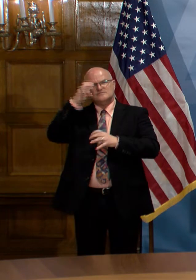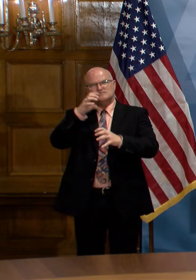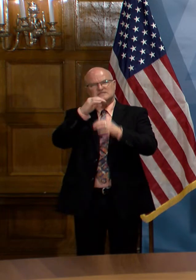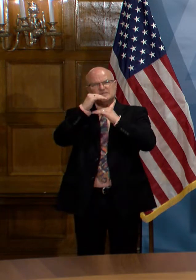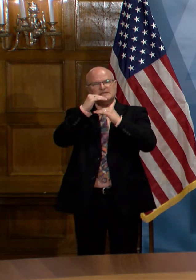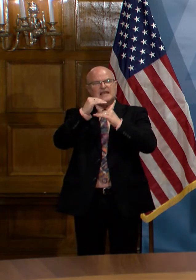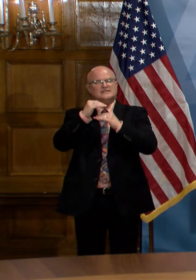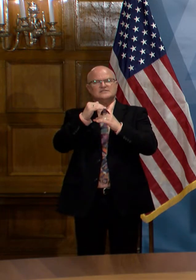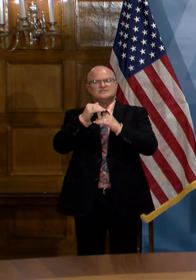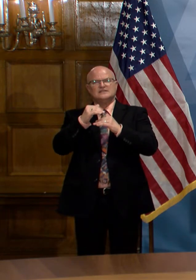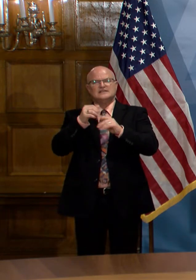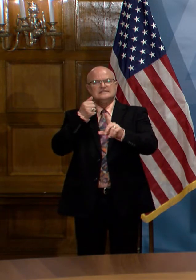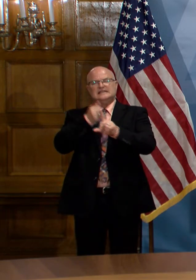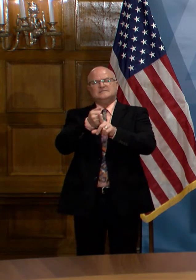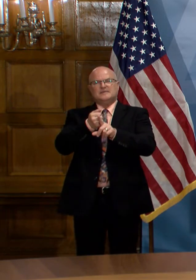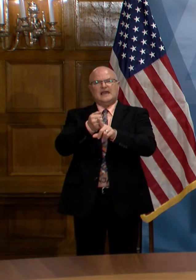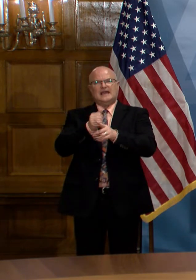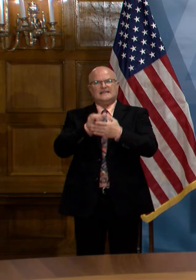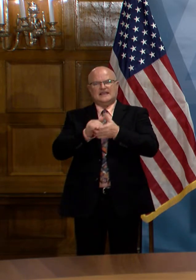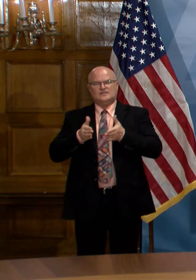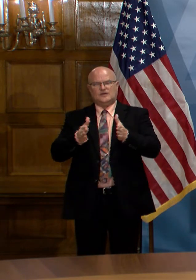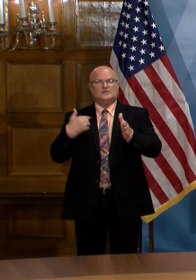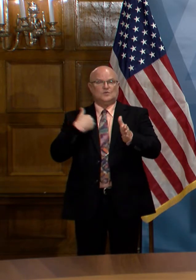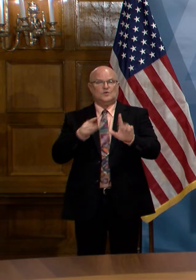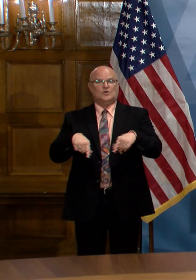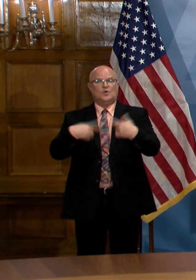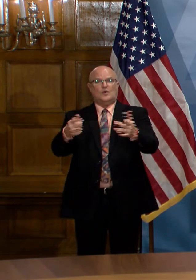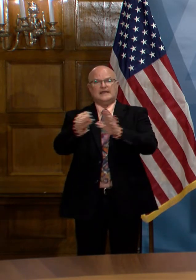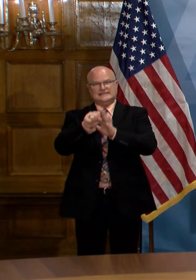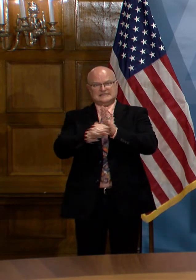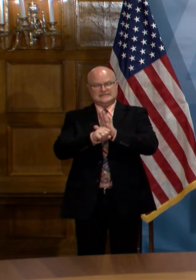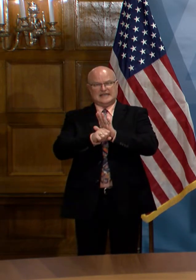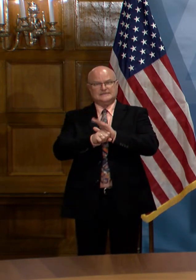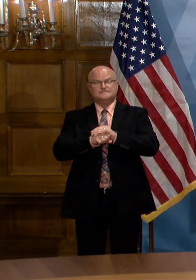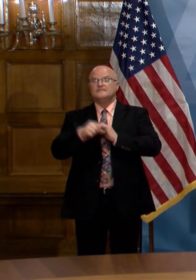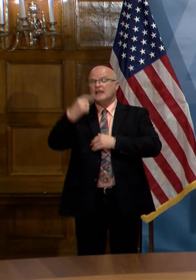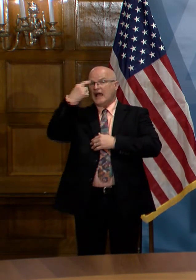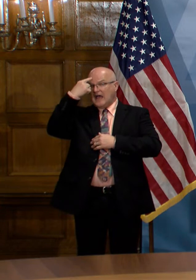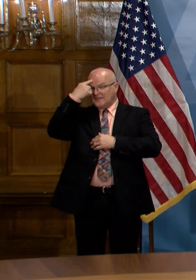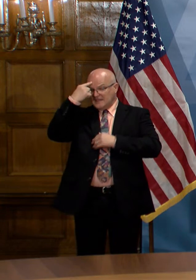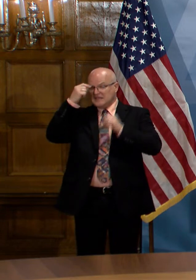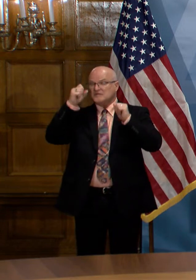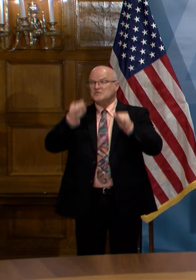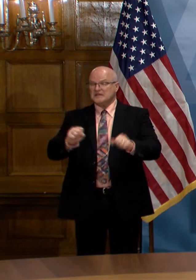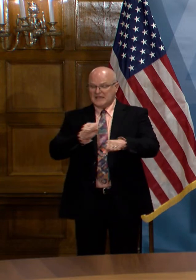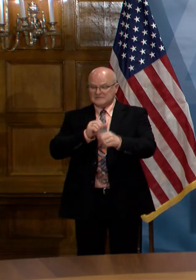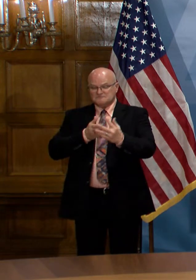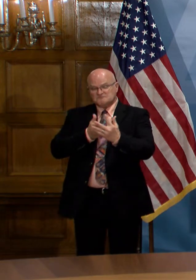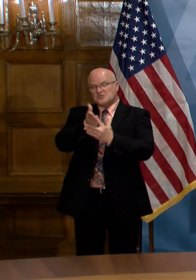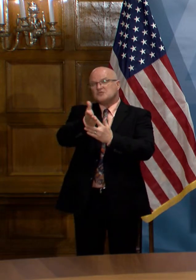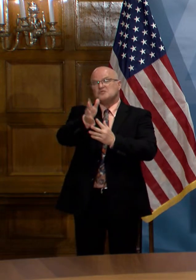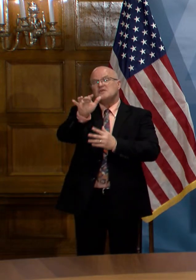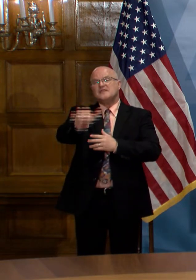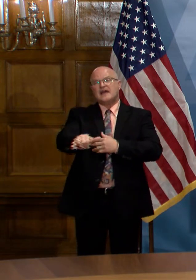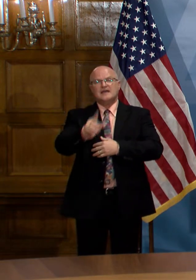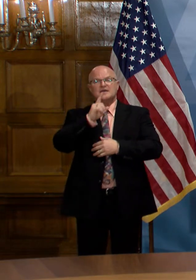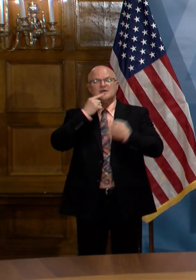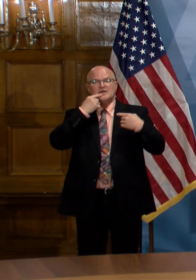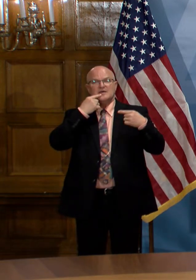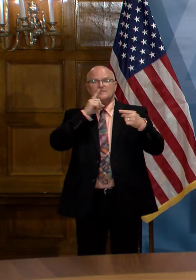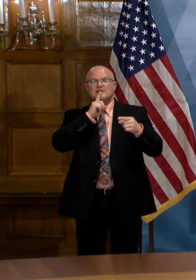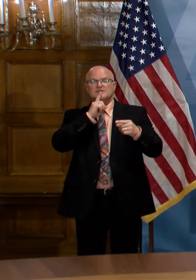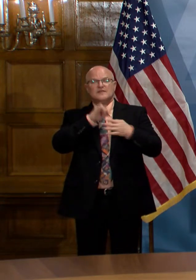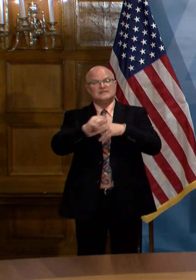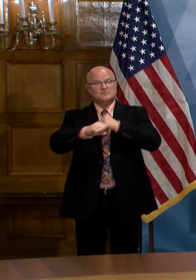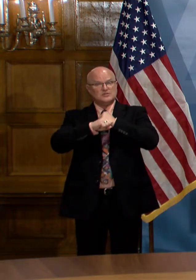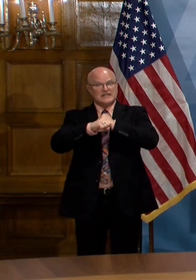restrictions weigh in on that direction that we're going as a state. I think we can work through that and make sure that that's